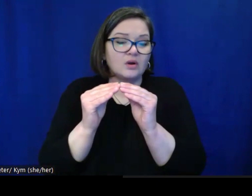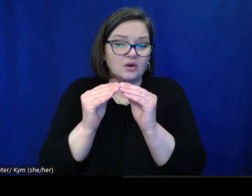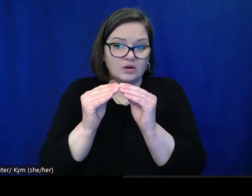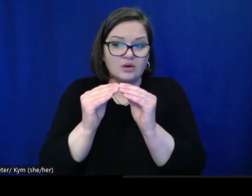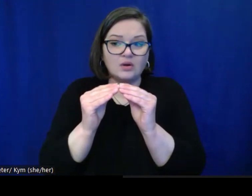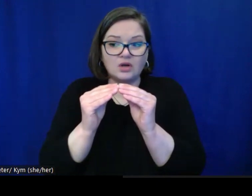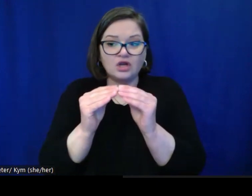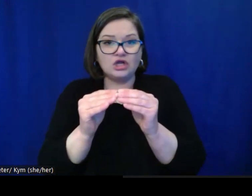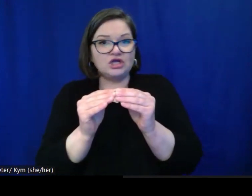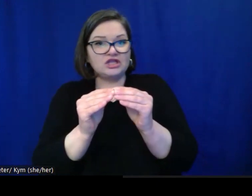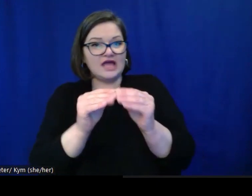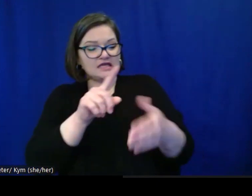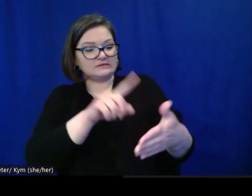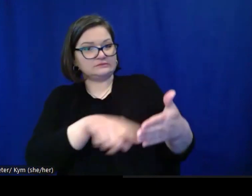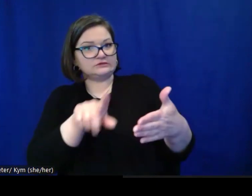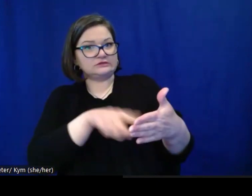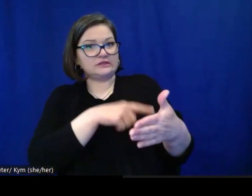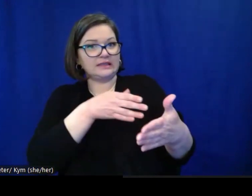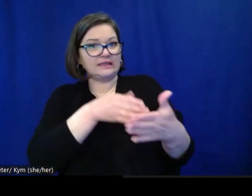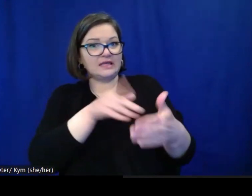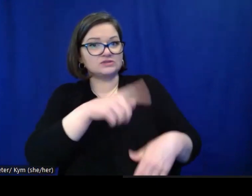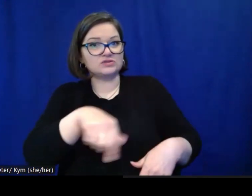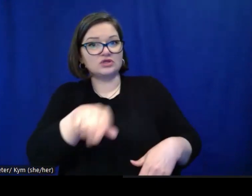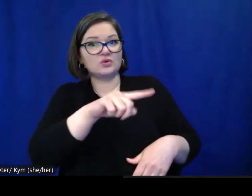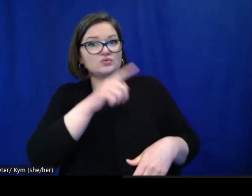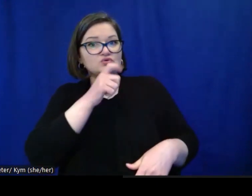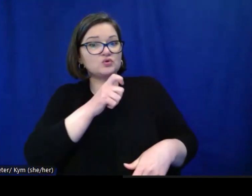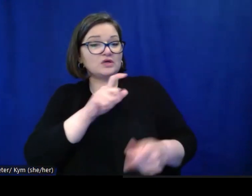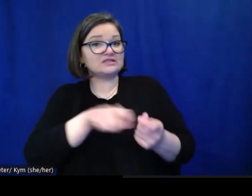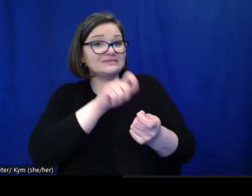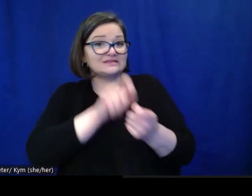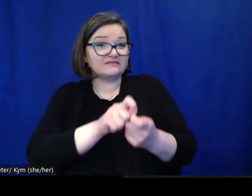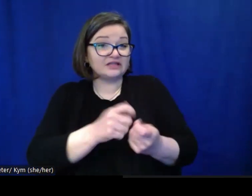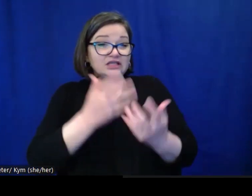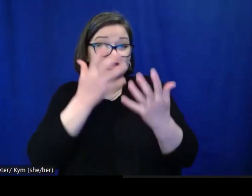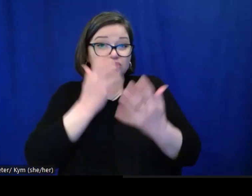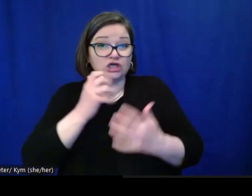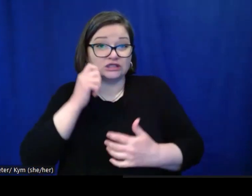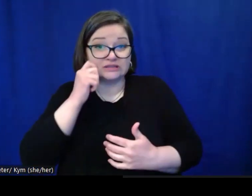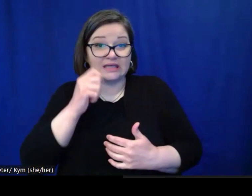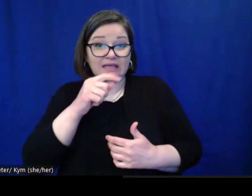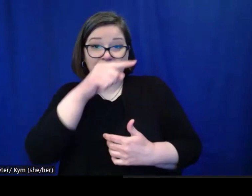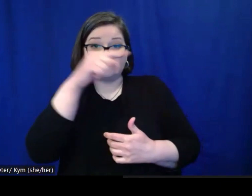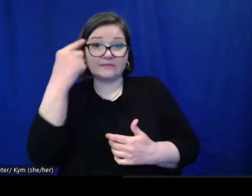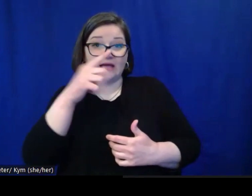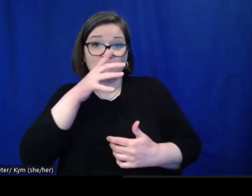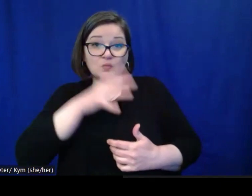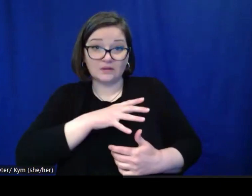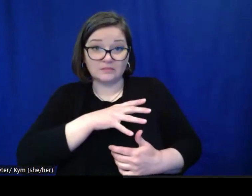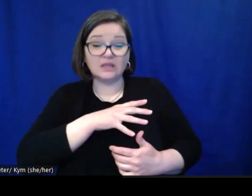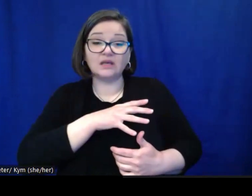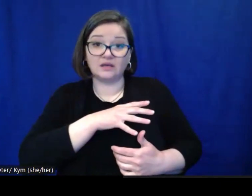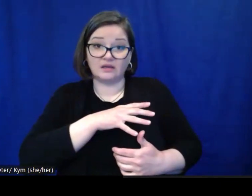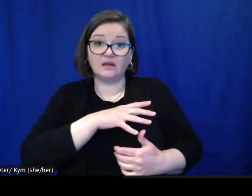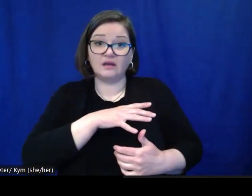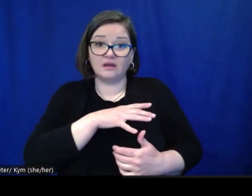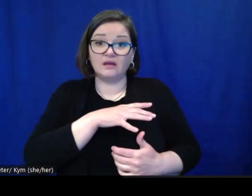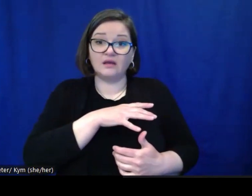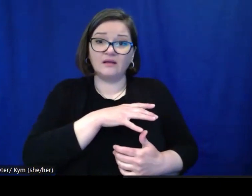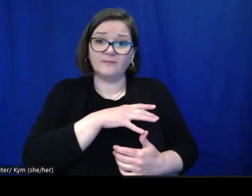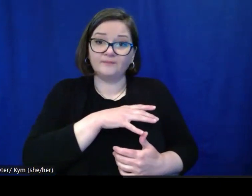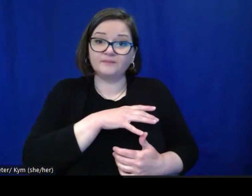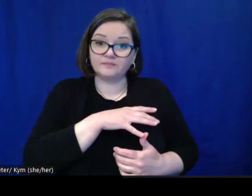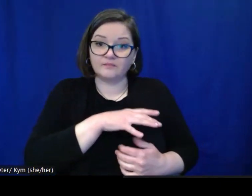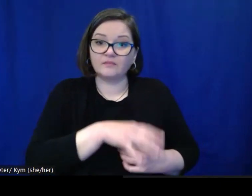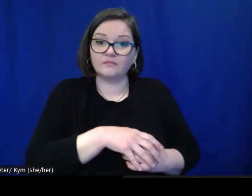critique towards those who are especially dark-skinned and Black women. And it's